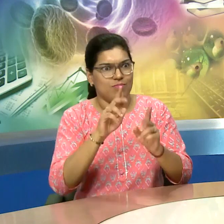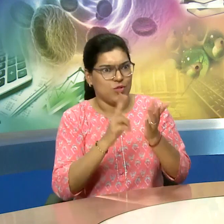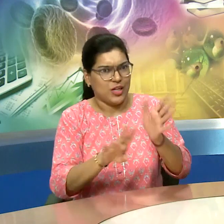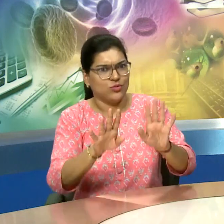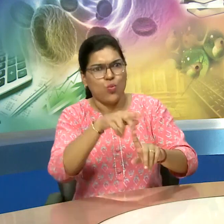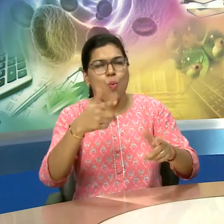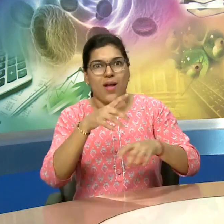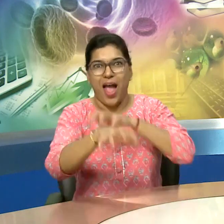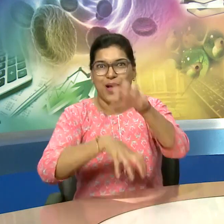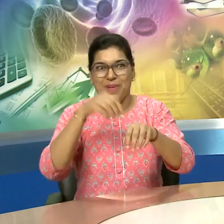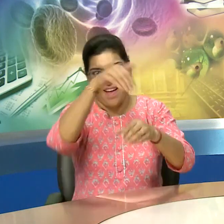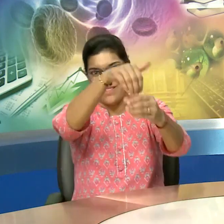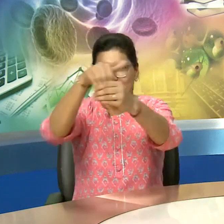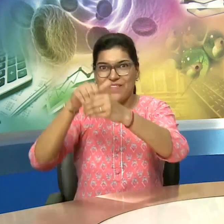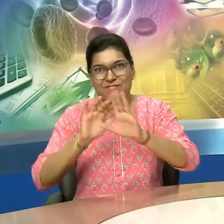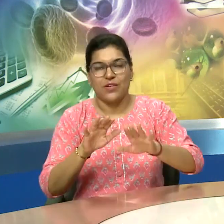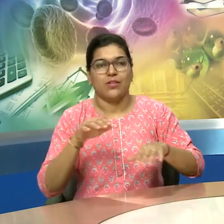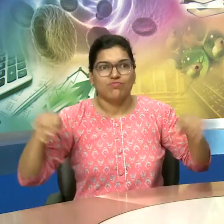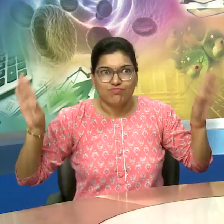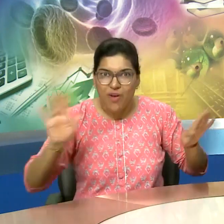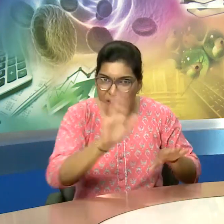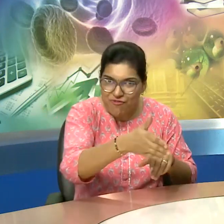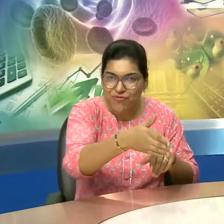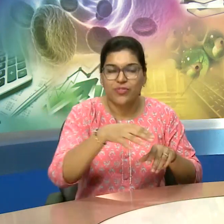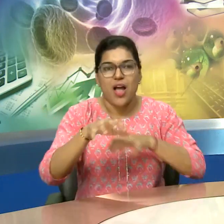Forests are natural habitats of wildlife,